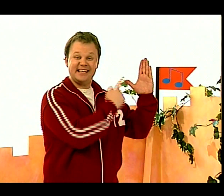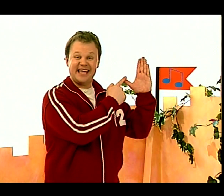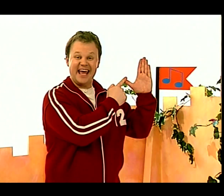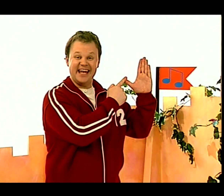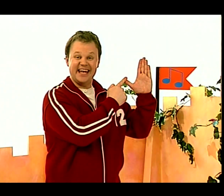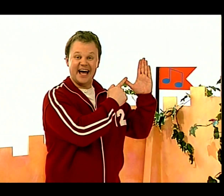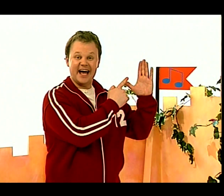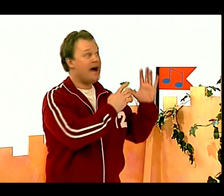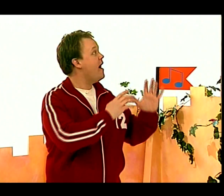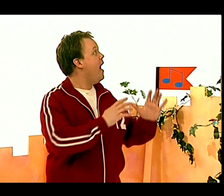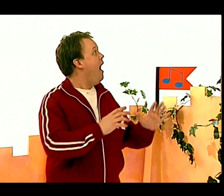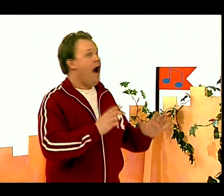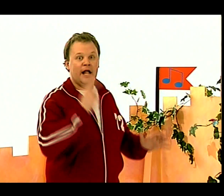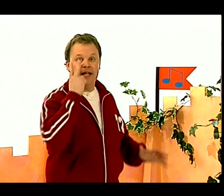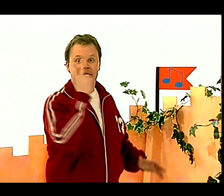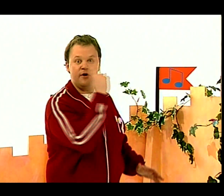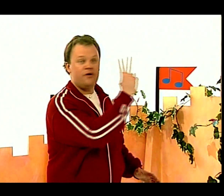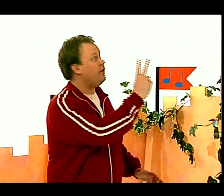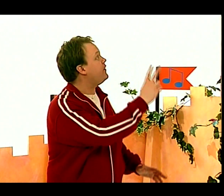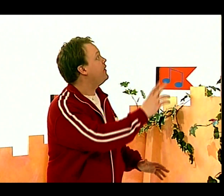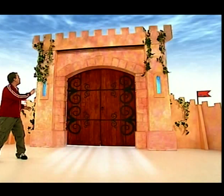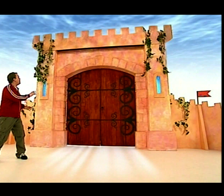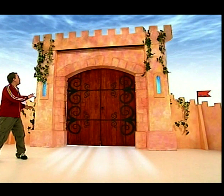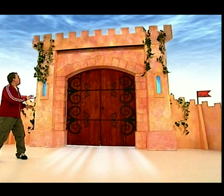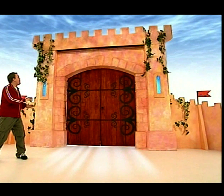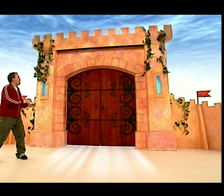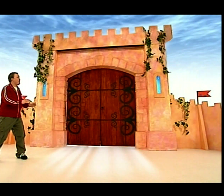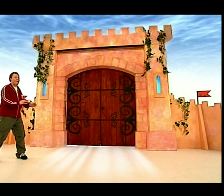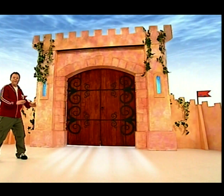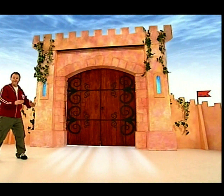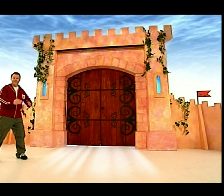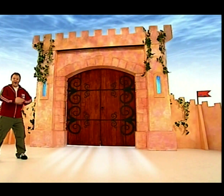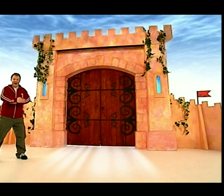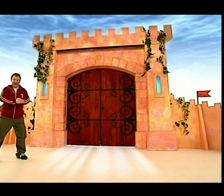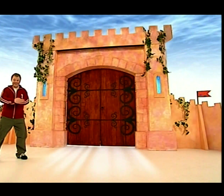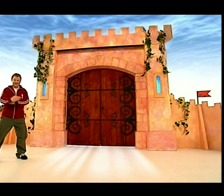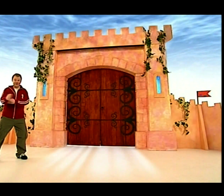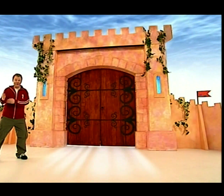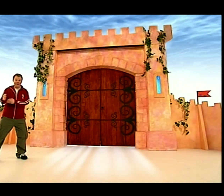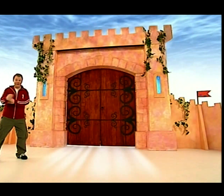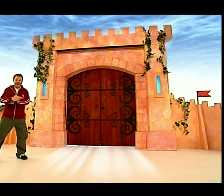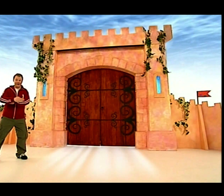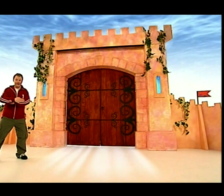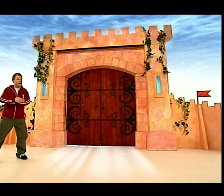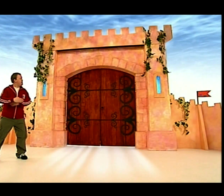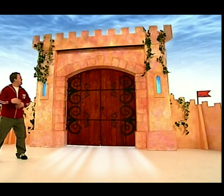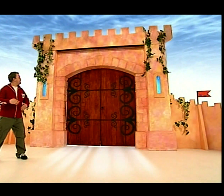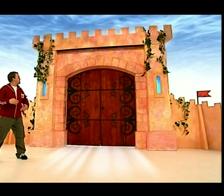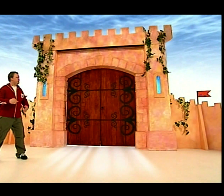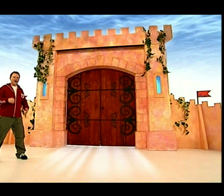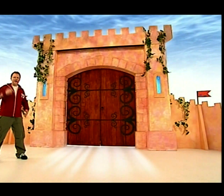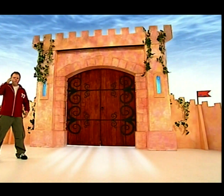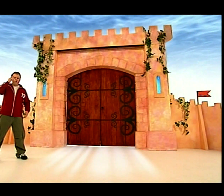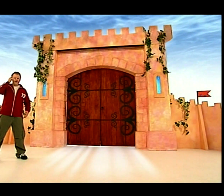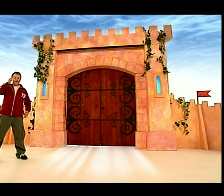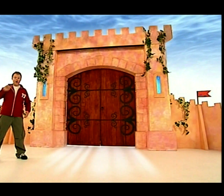Justin. Look! Oh, a door! I wonder